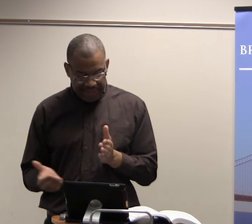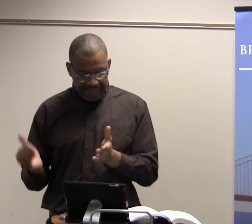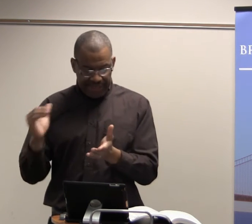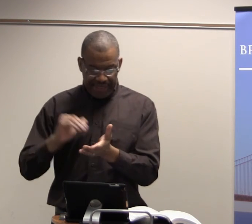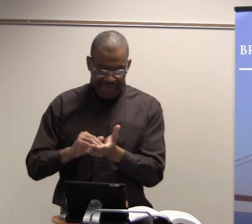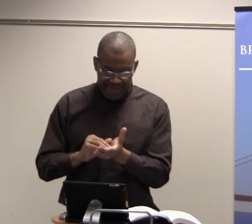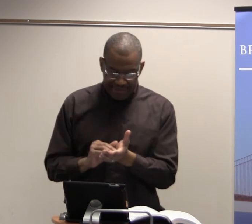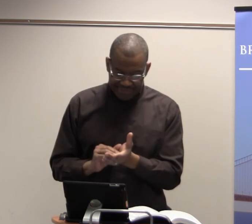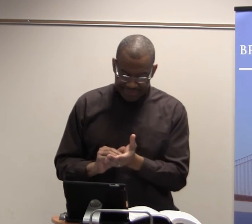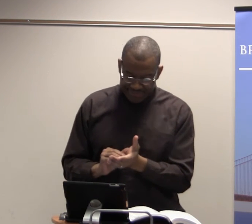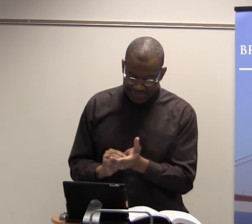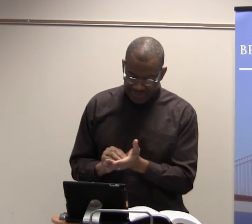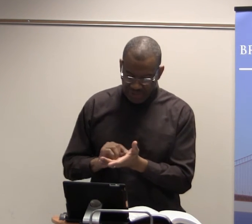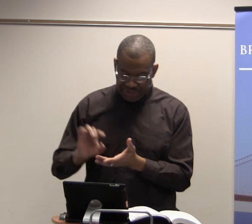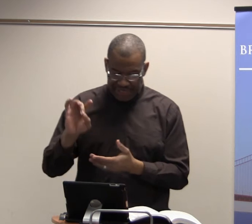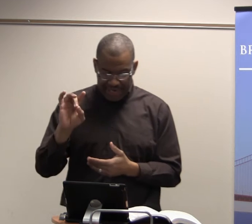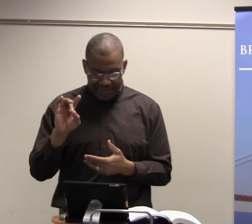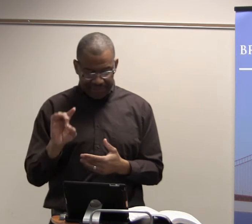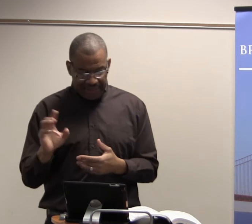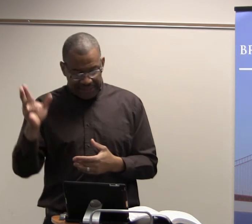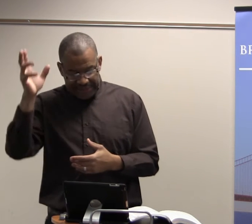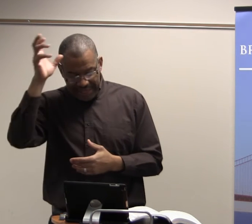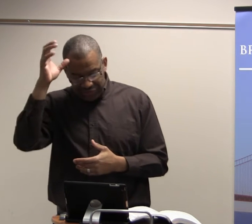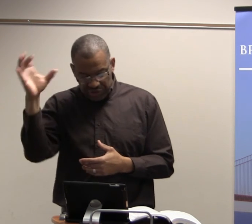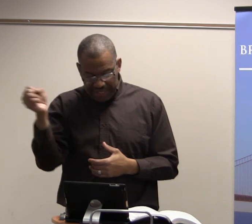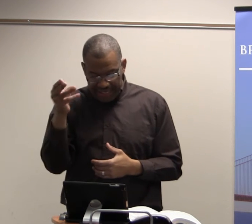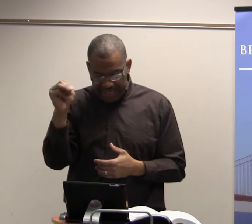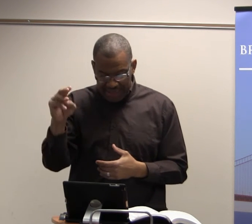And again, verse 8, devil